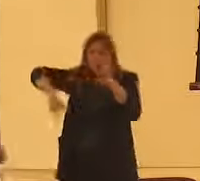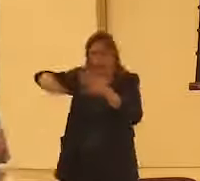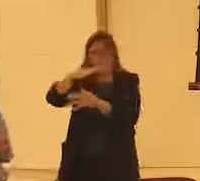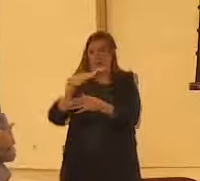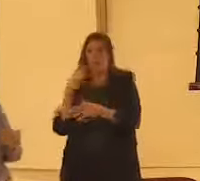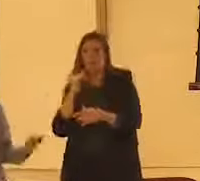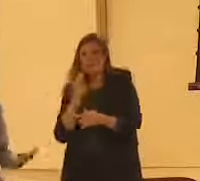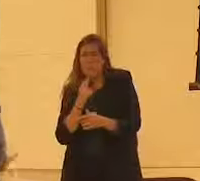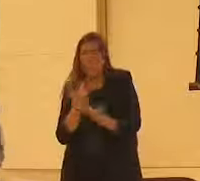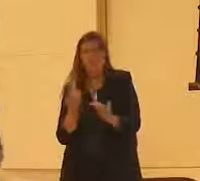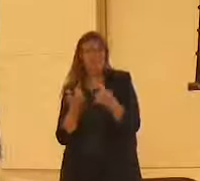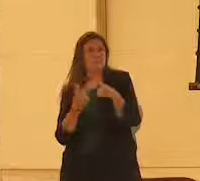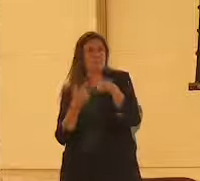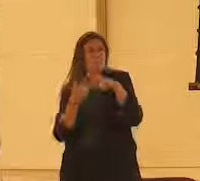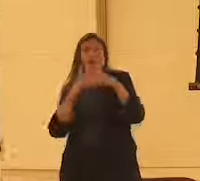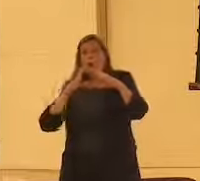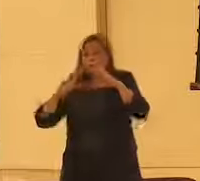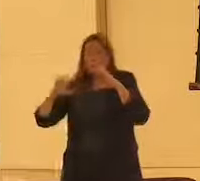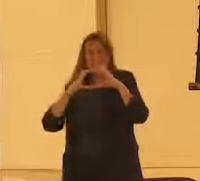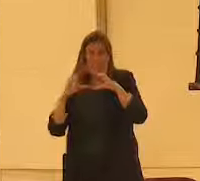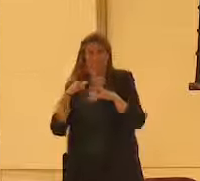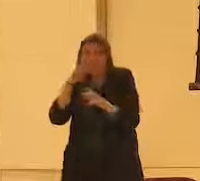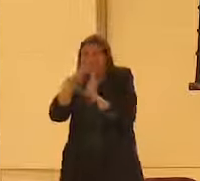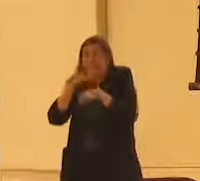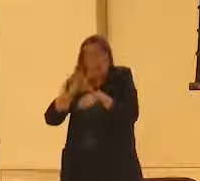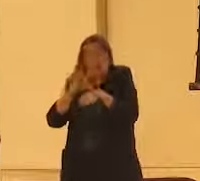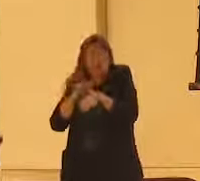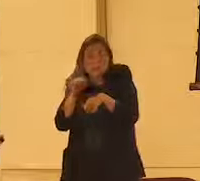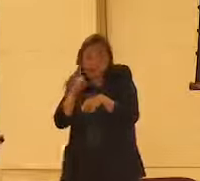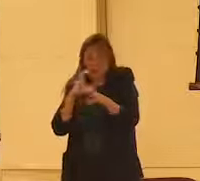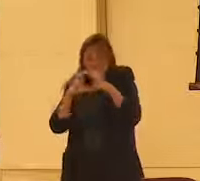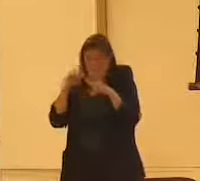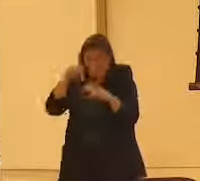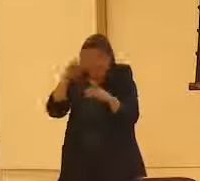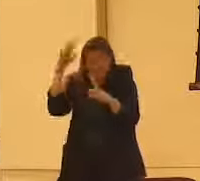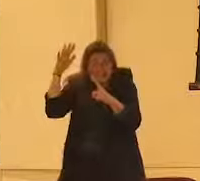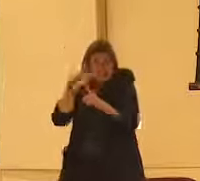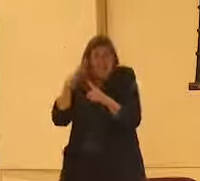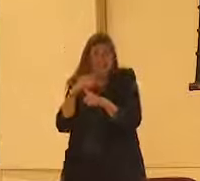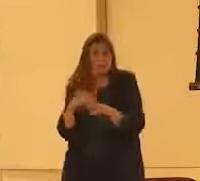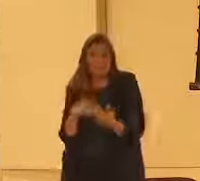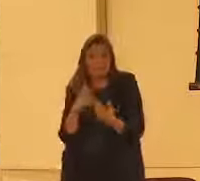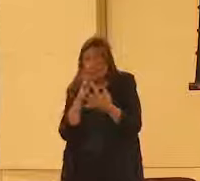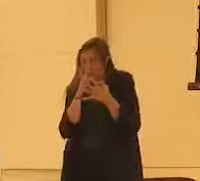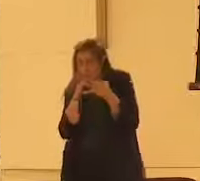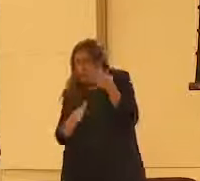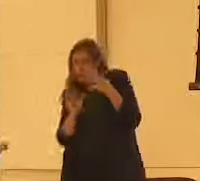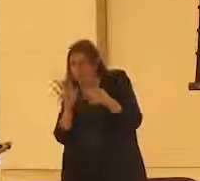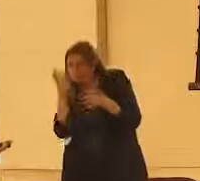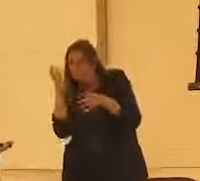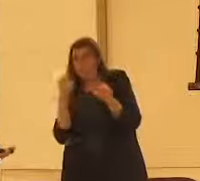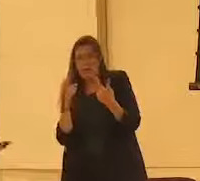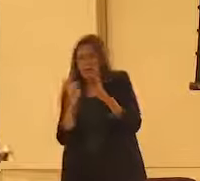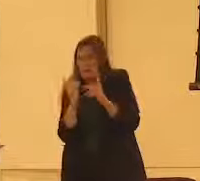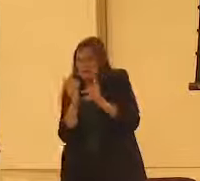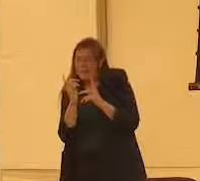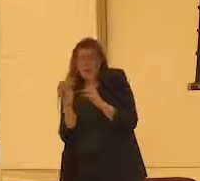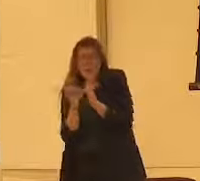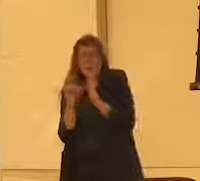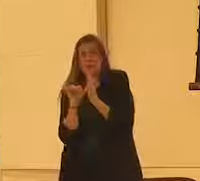Communication, which in psychiatry is everything we do, is very difficult unless you can sign and can understand deafness.